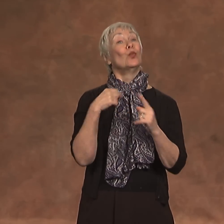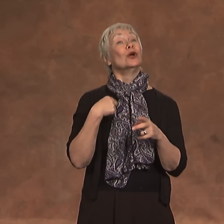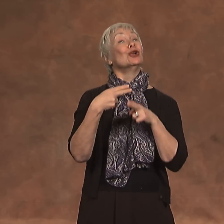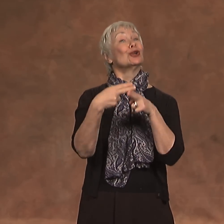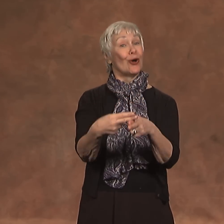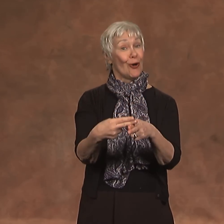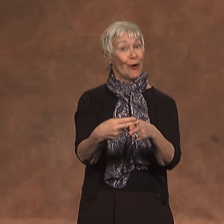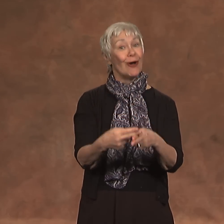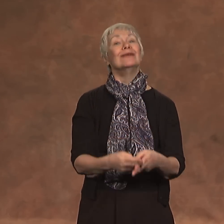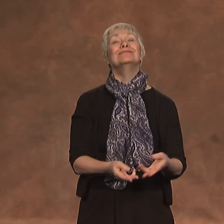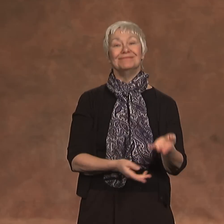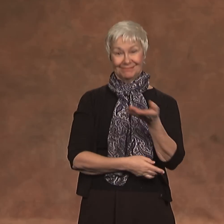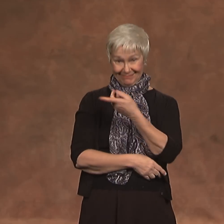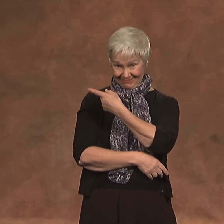memory.